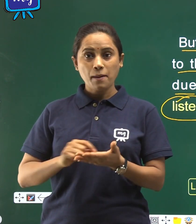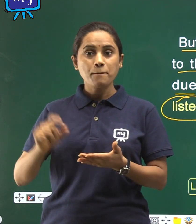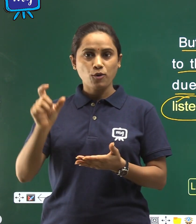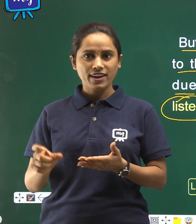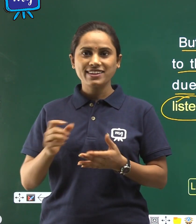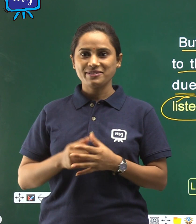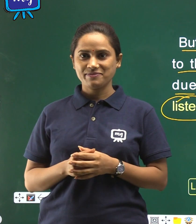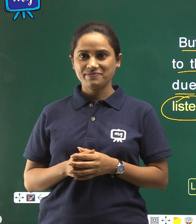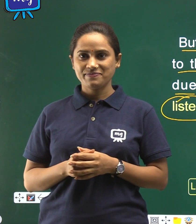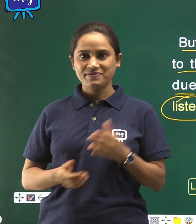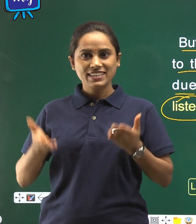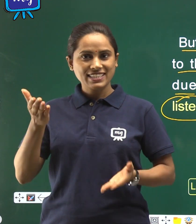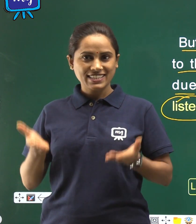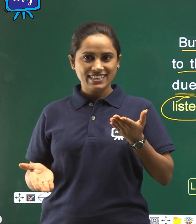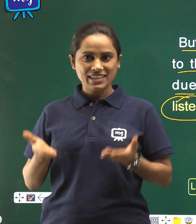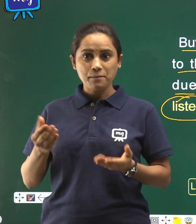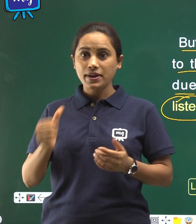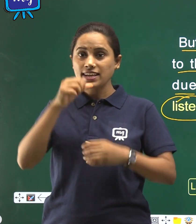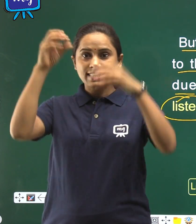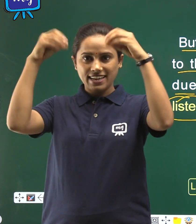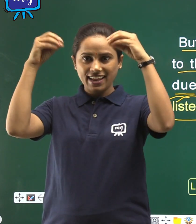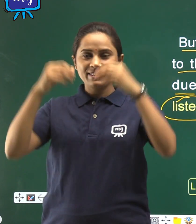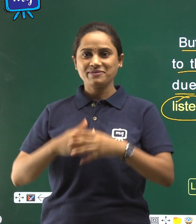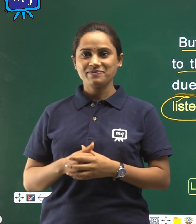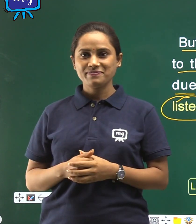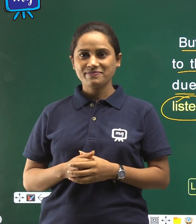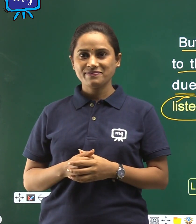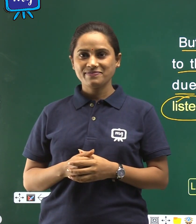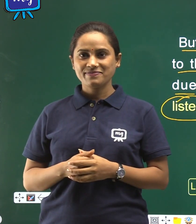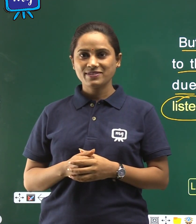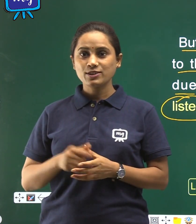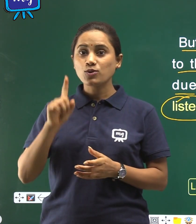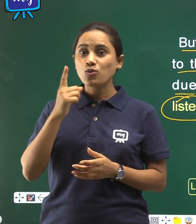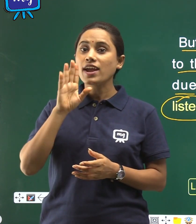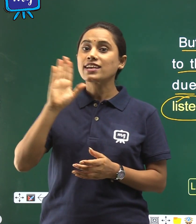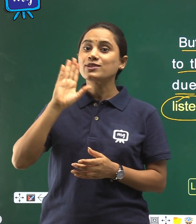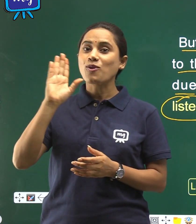poet compares rain to a song.